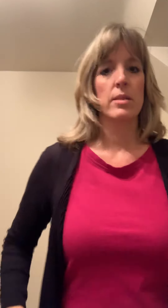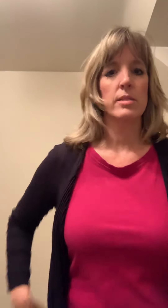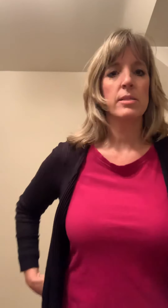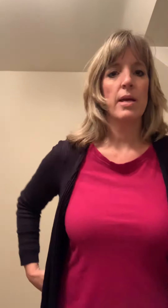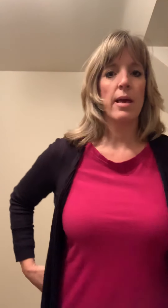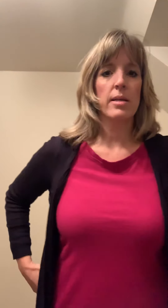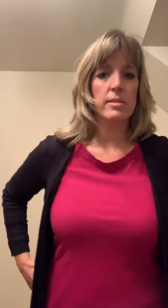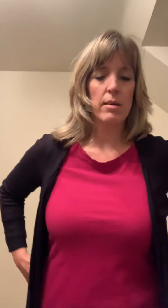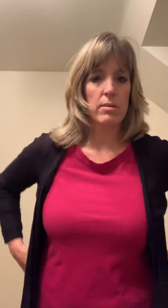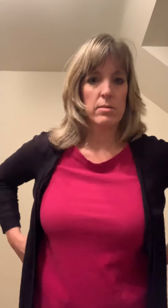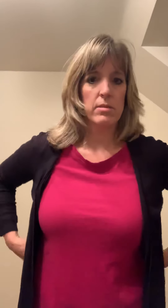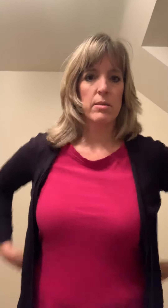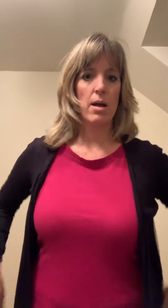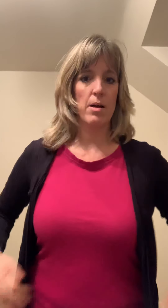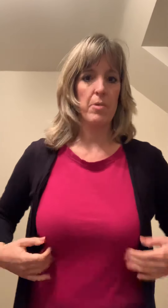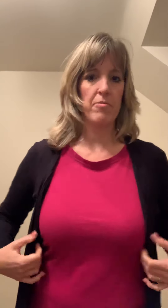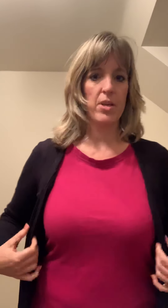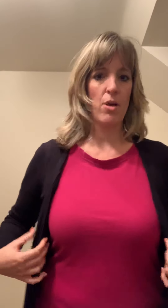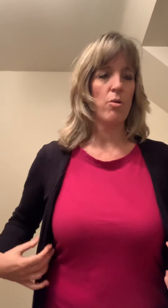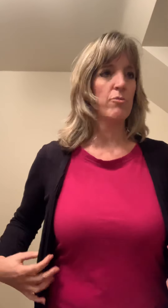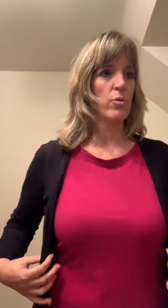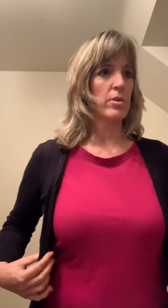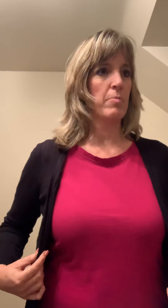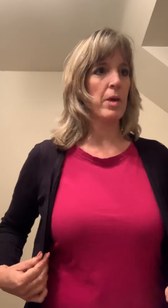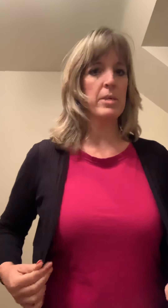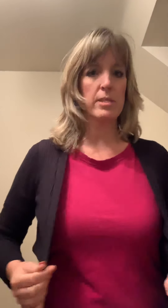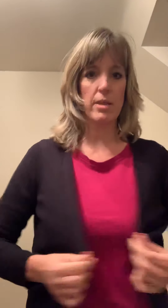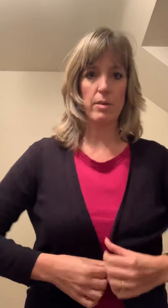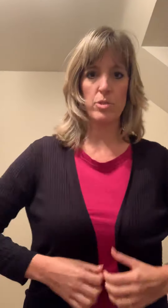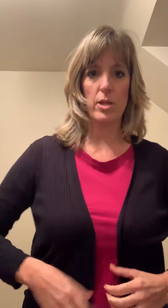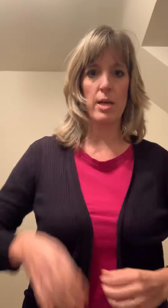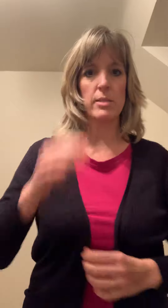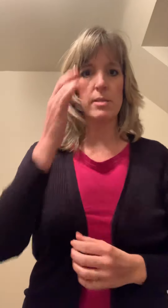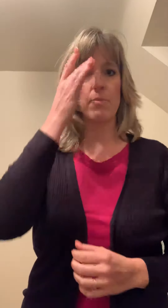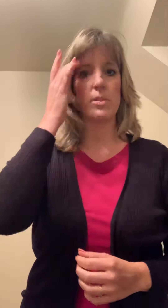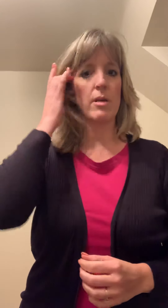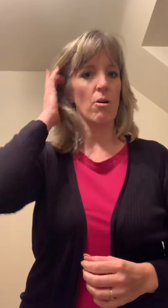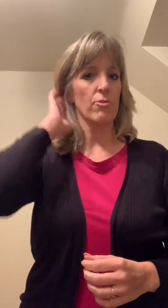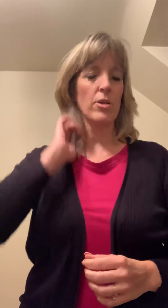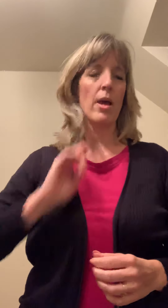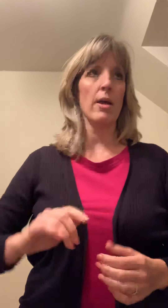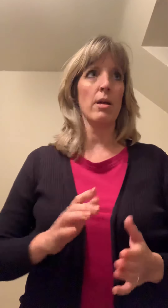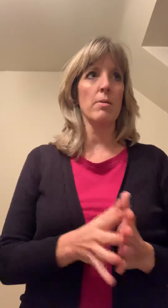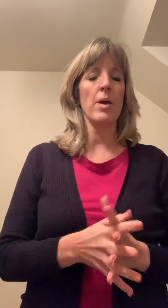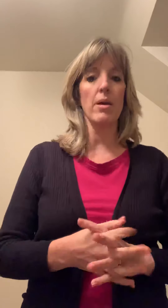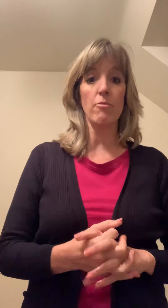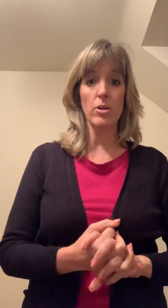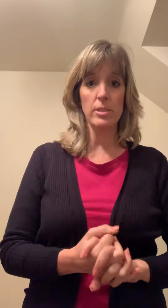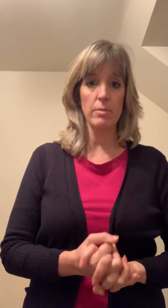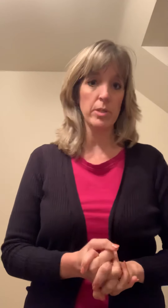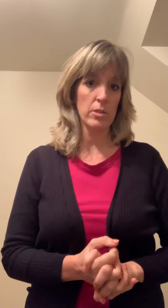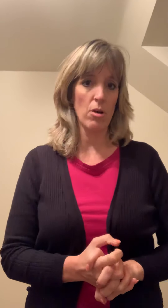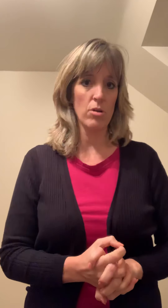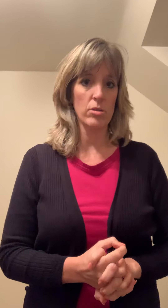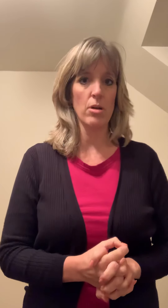This is the ASL video for the baby sign language class that was offered at AFRC Mildenhall on